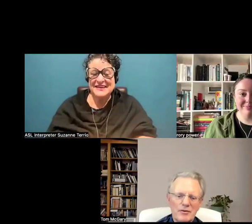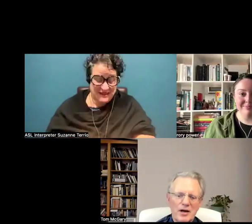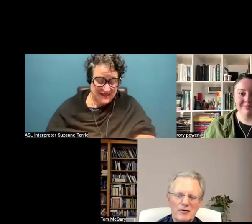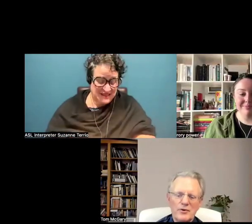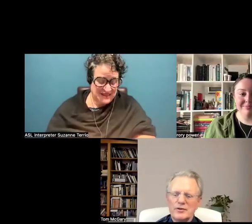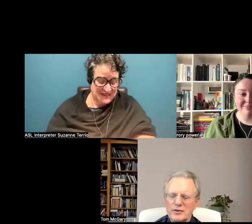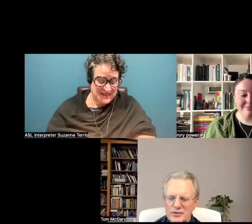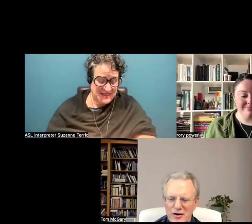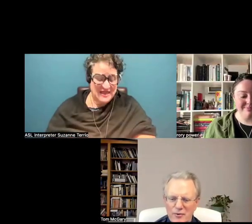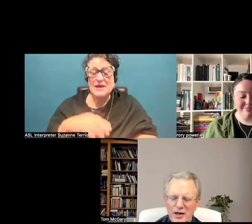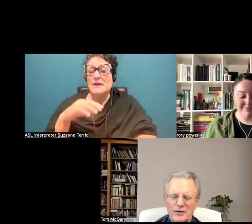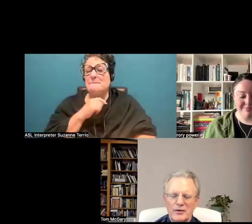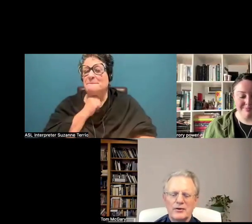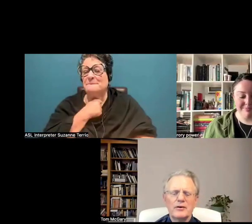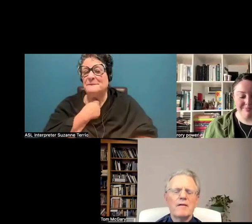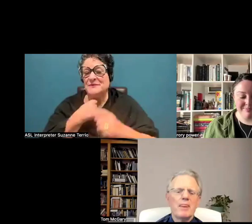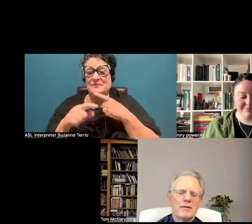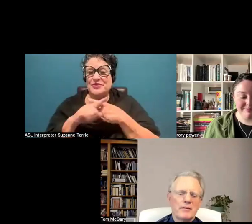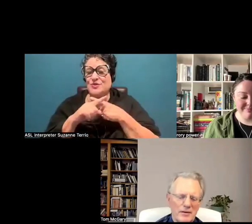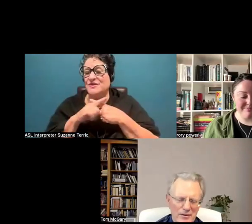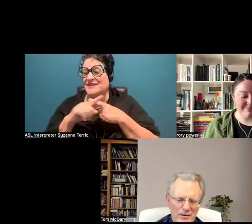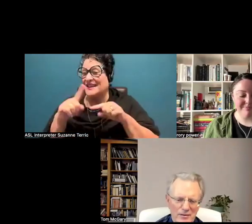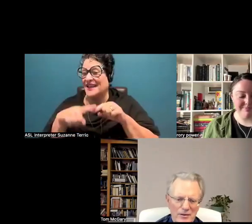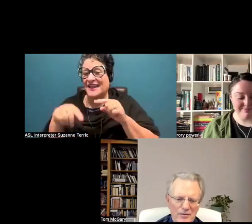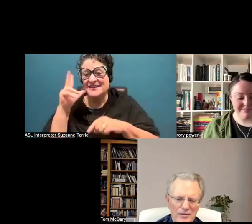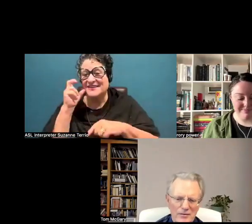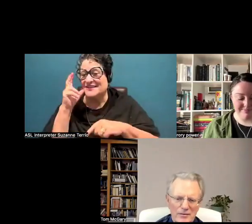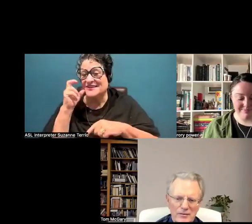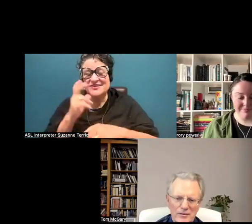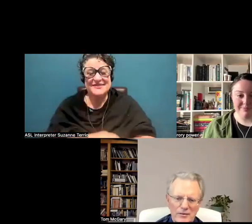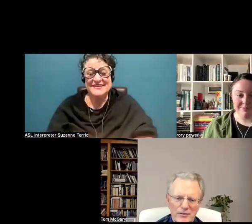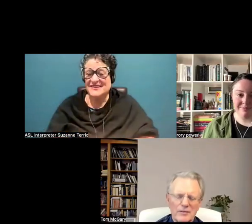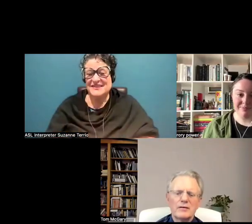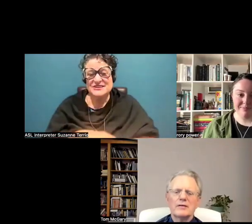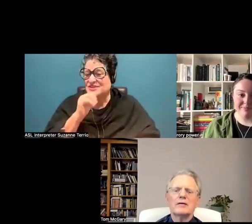Emma? Emma, you may have muted yourself. We can't hear you. No, she's not muted.